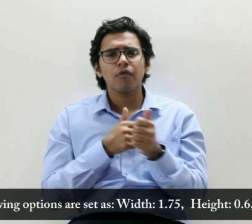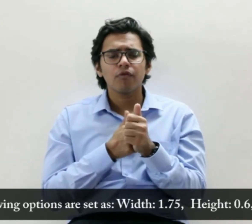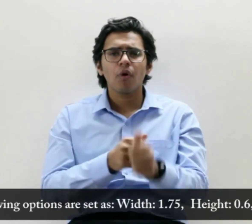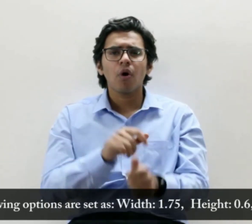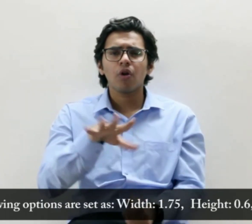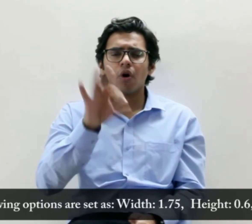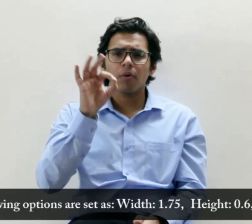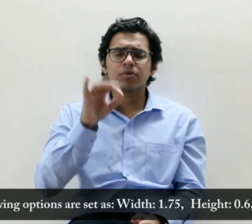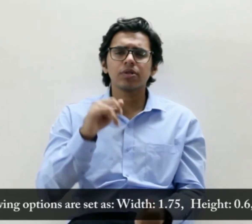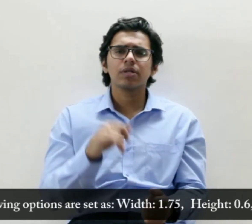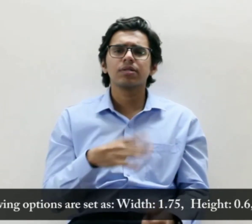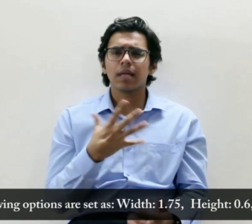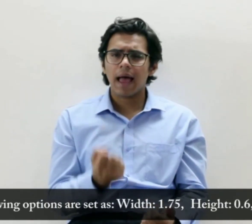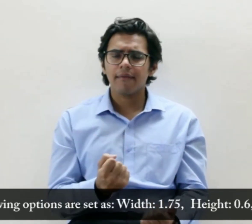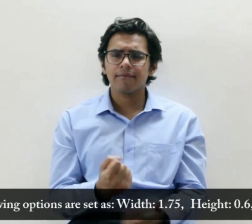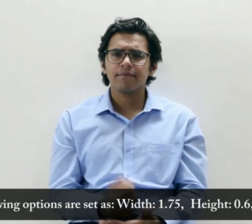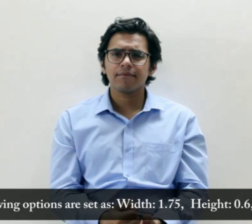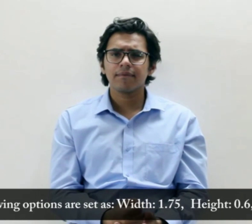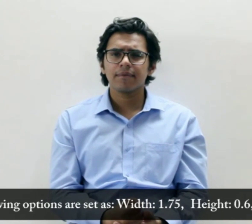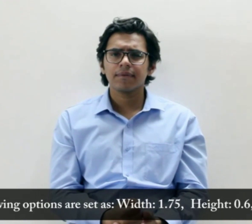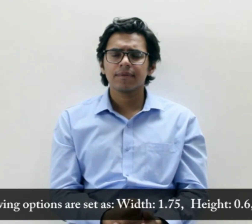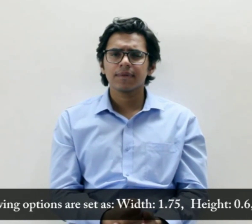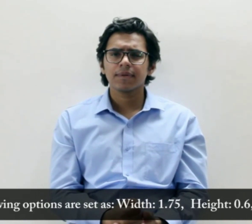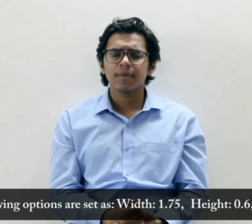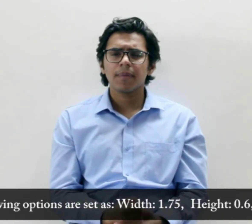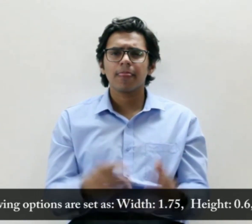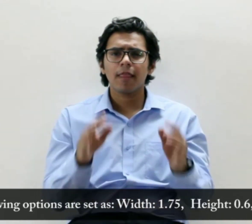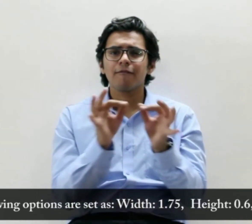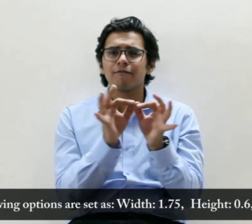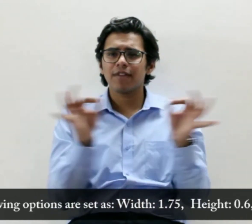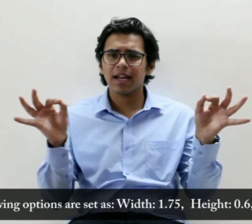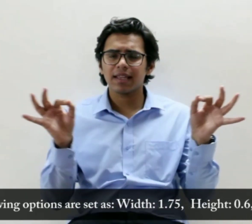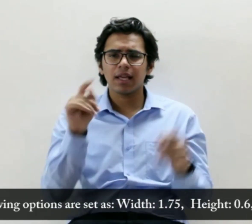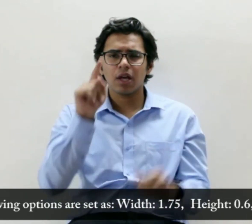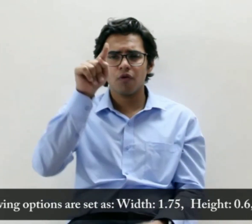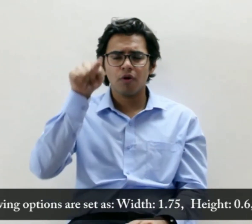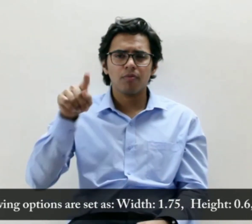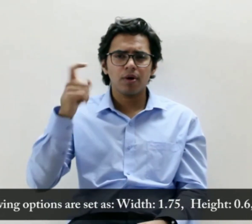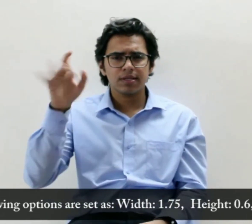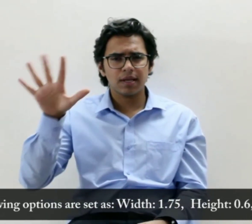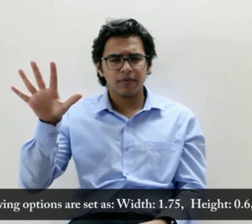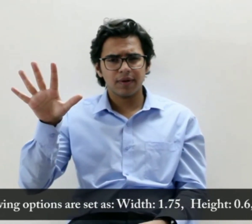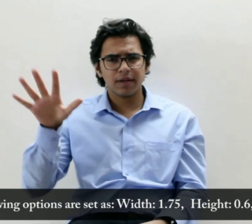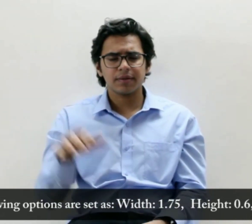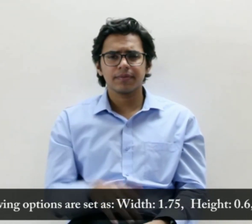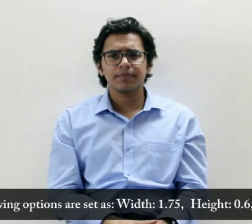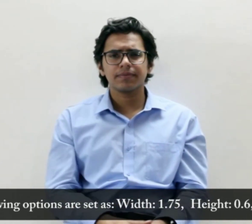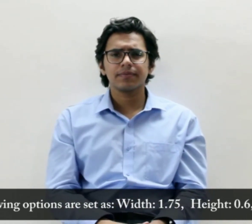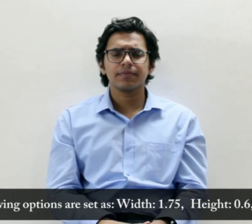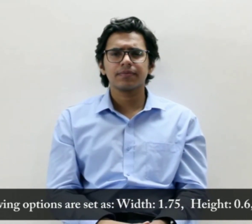then the following options are set as width 1.75,